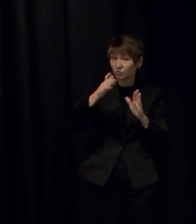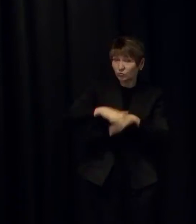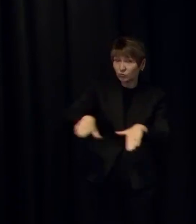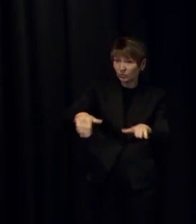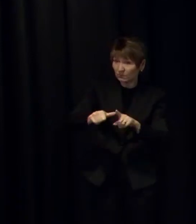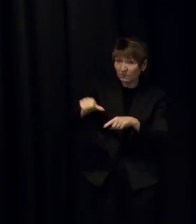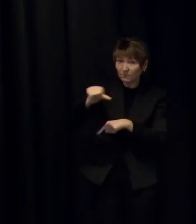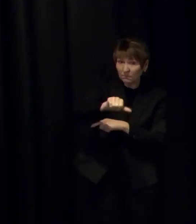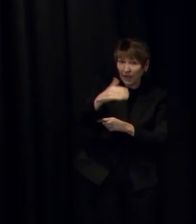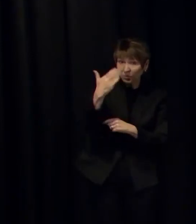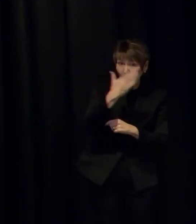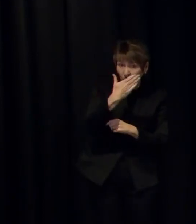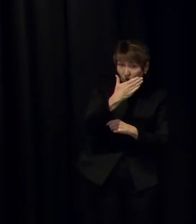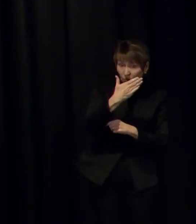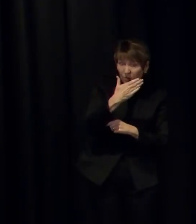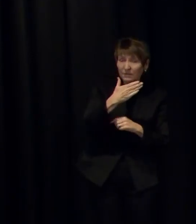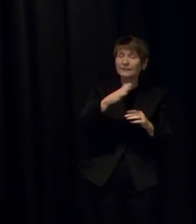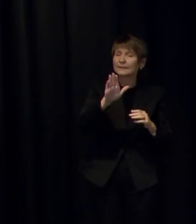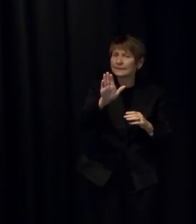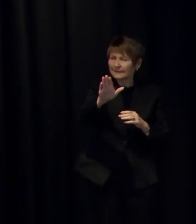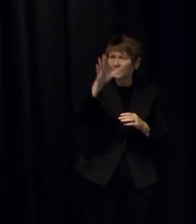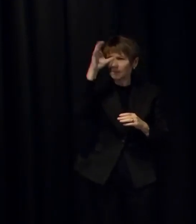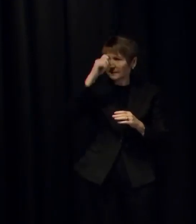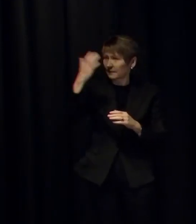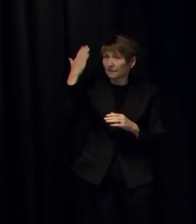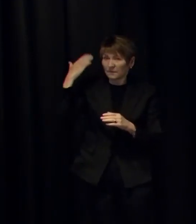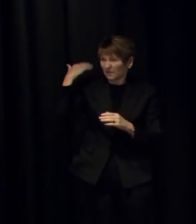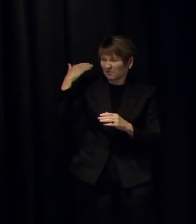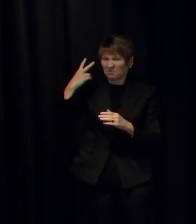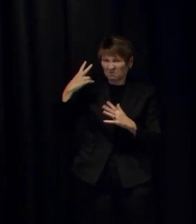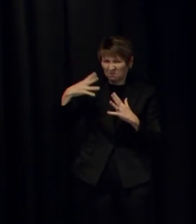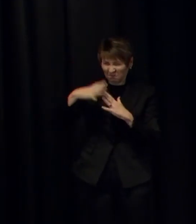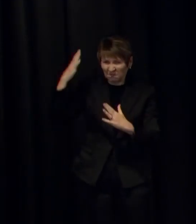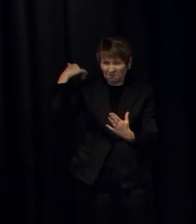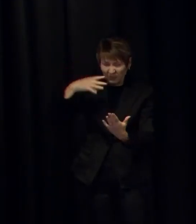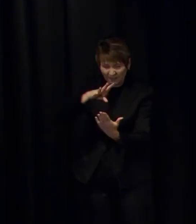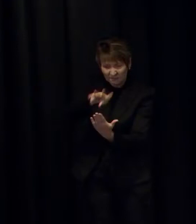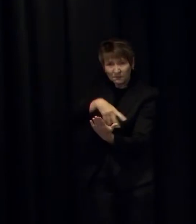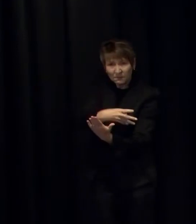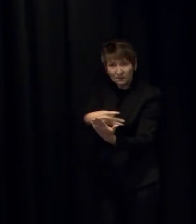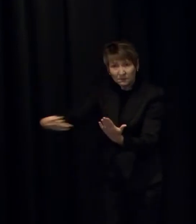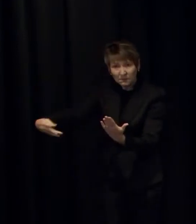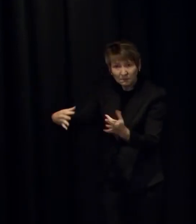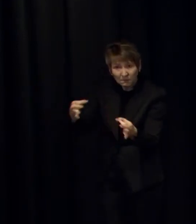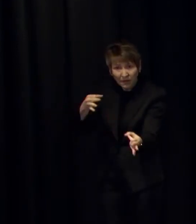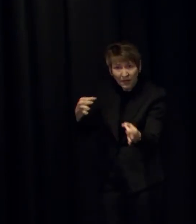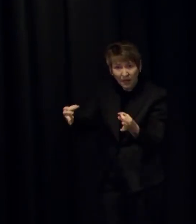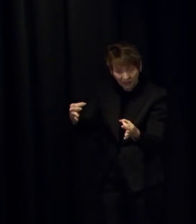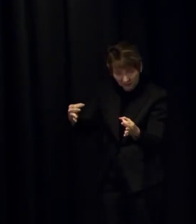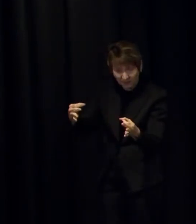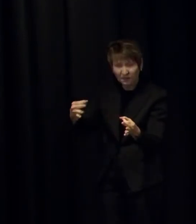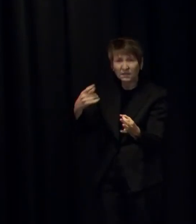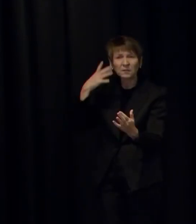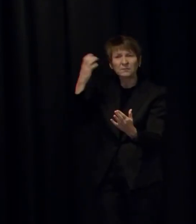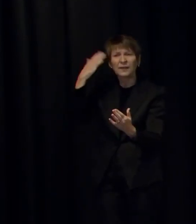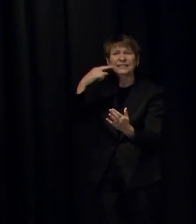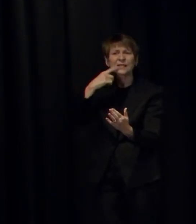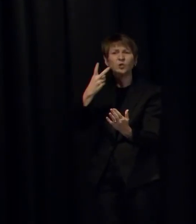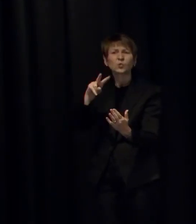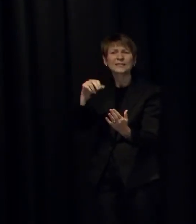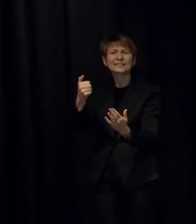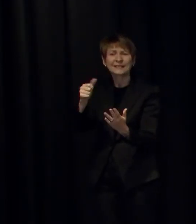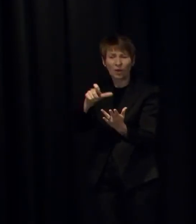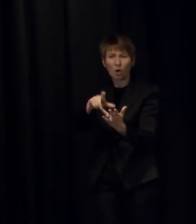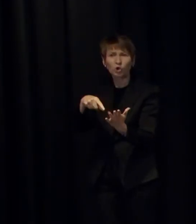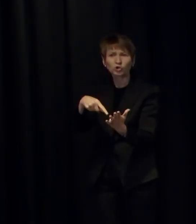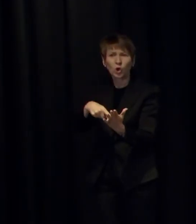the school roadmap brought forward because the end of lockdown has been brought forward. As I understand it, that is the only change we've